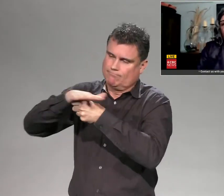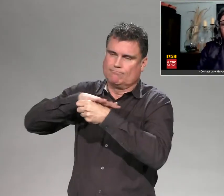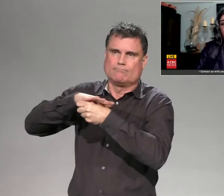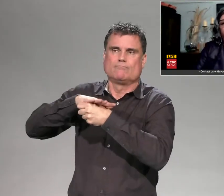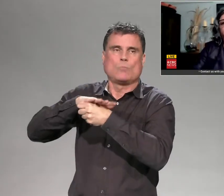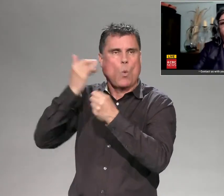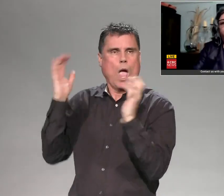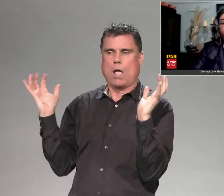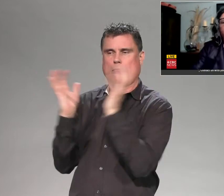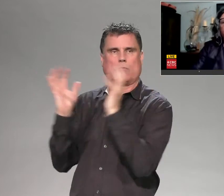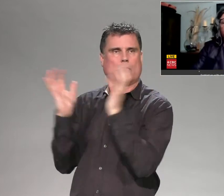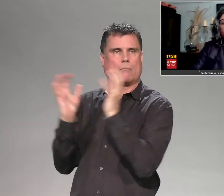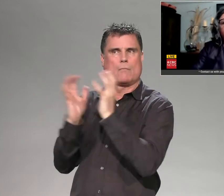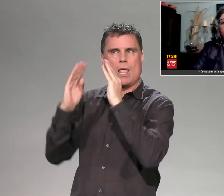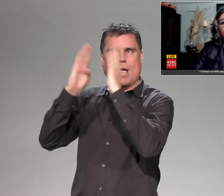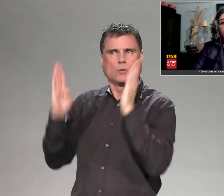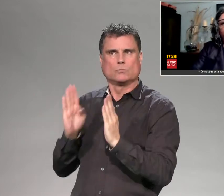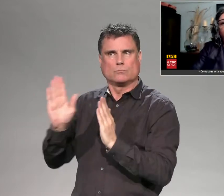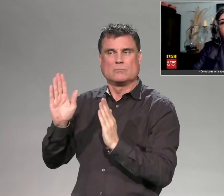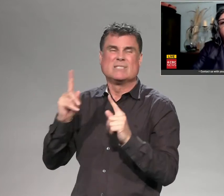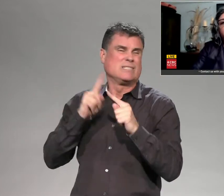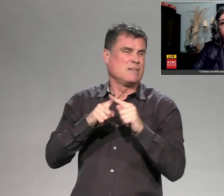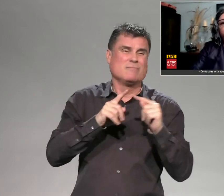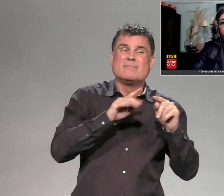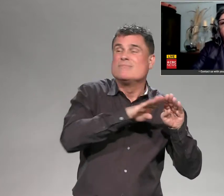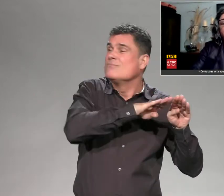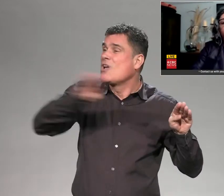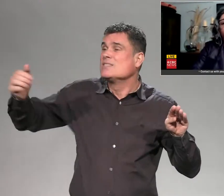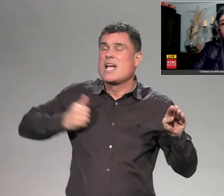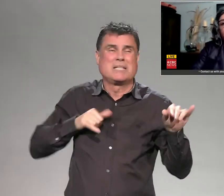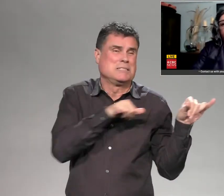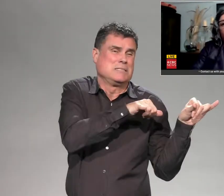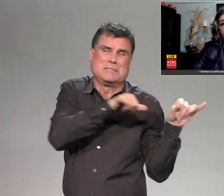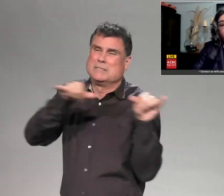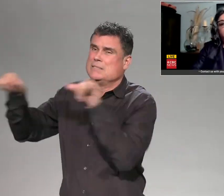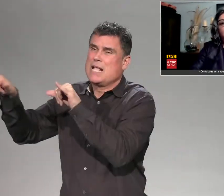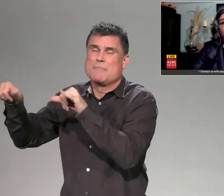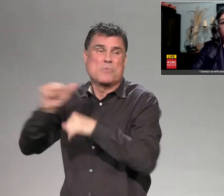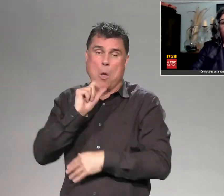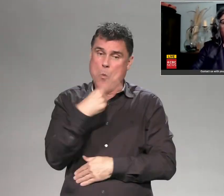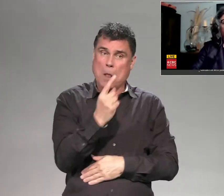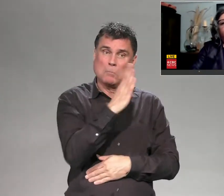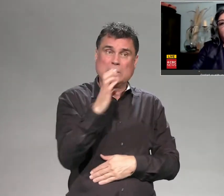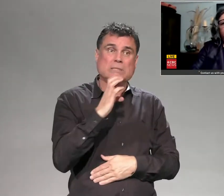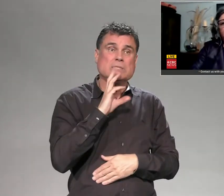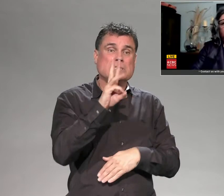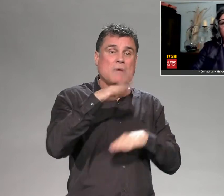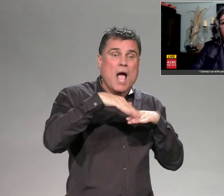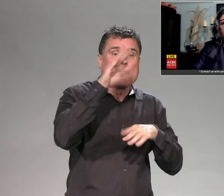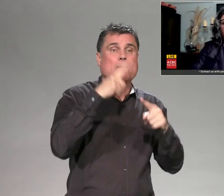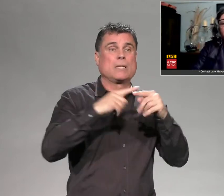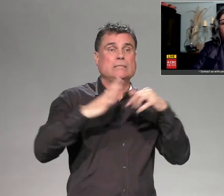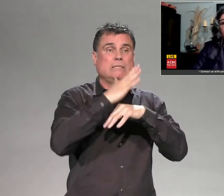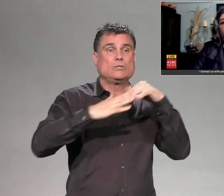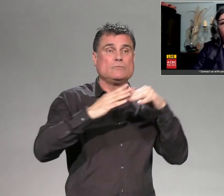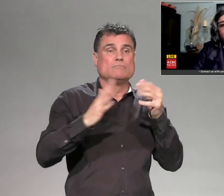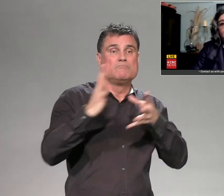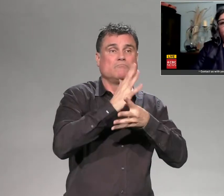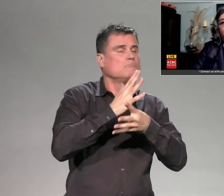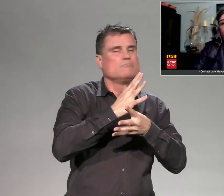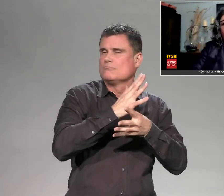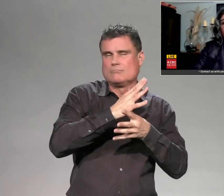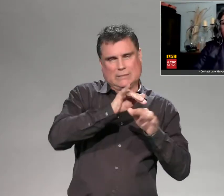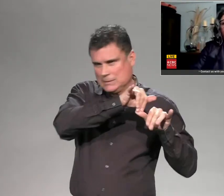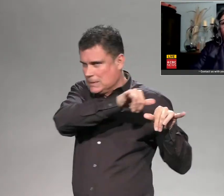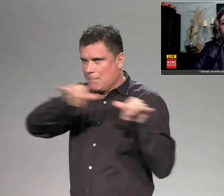right across the country. The other thing I want to address is the racism question. The vaccine is not